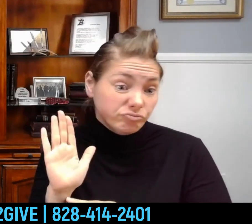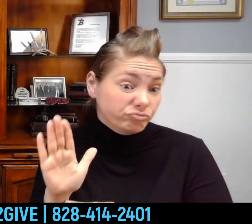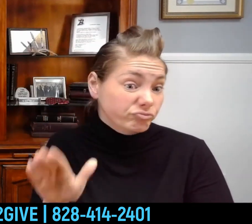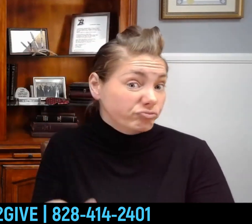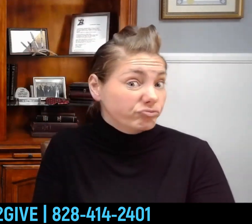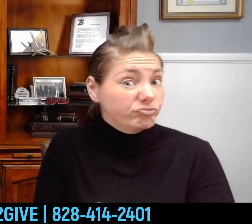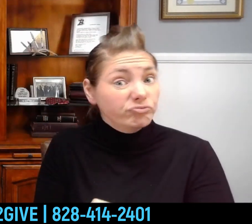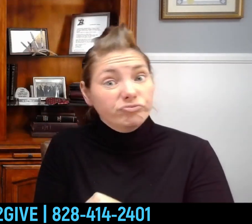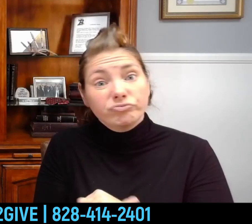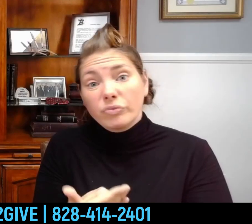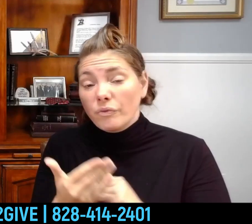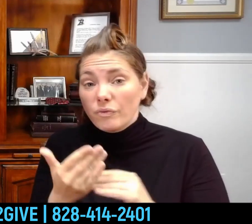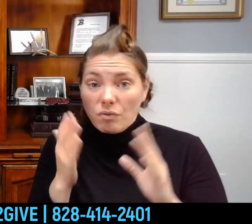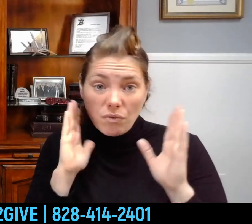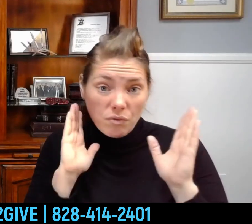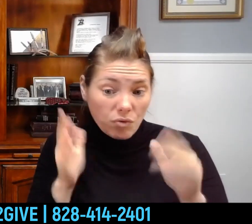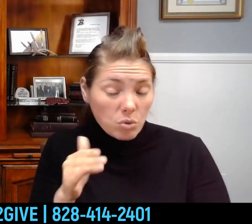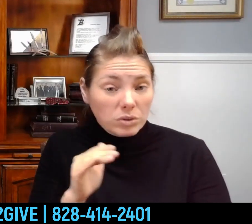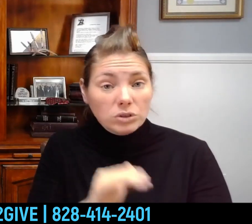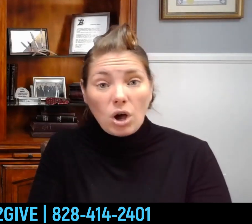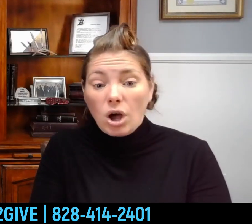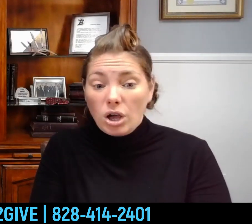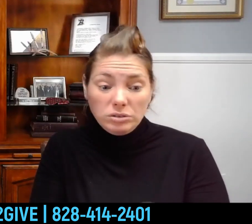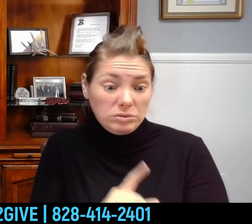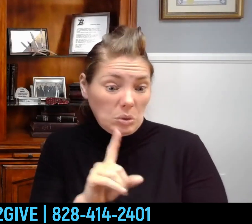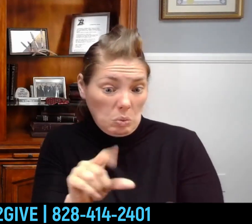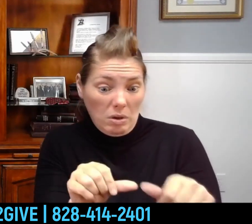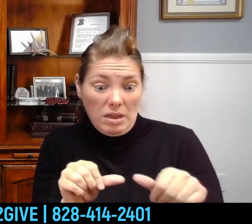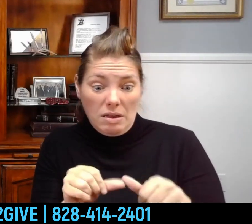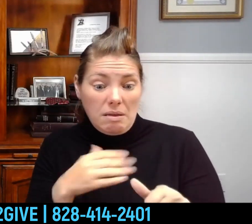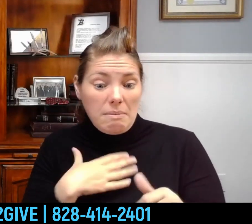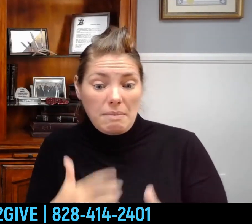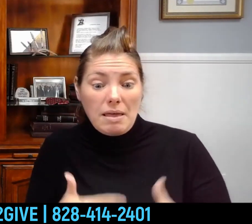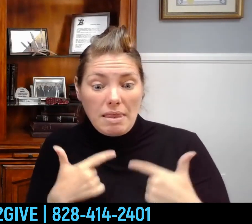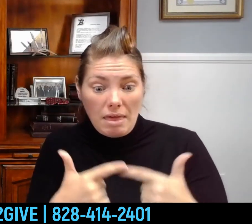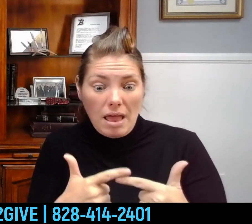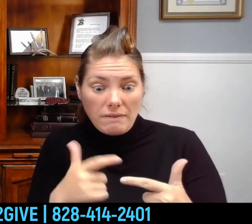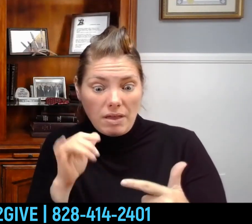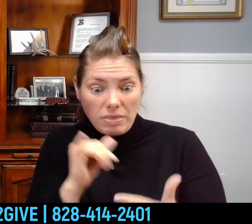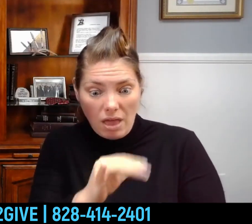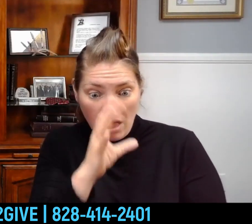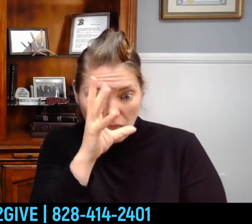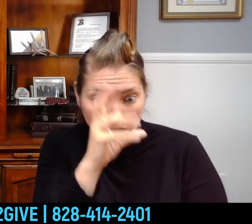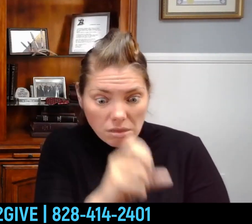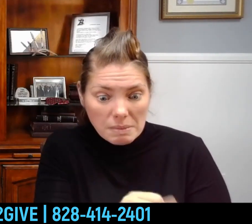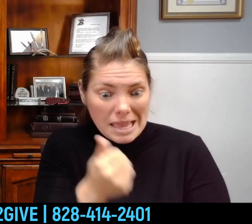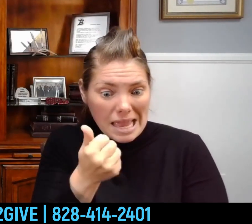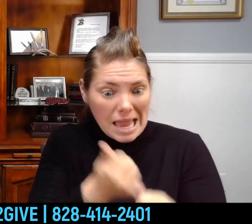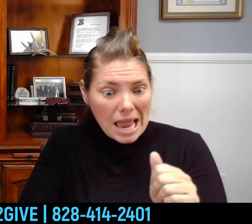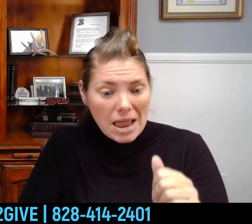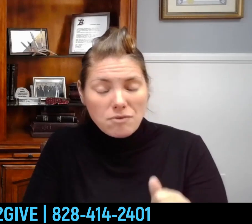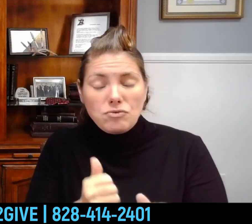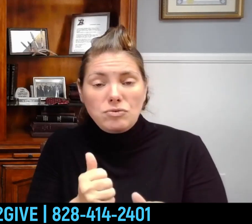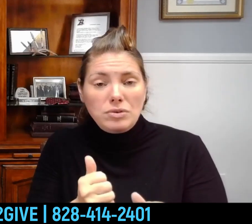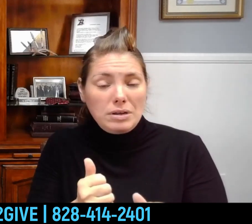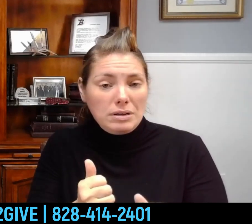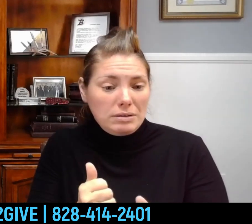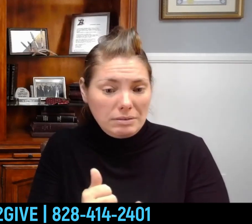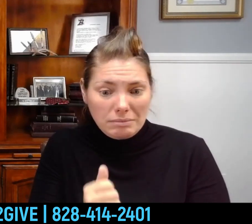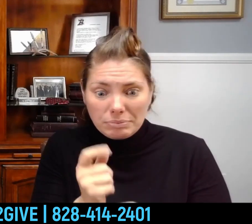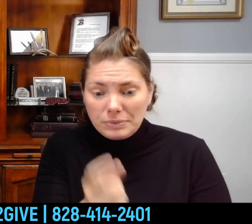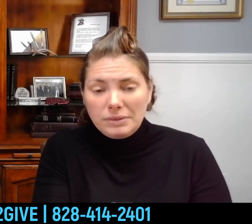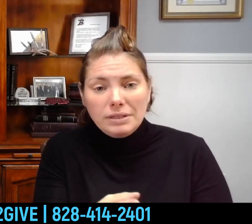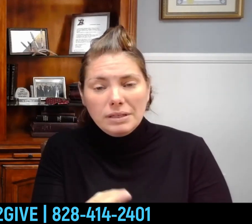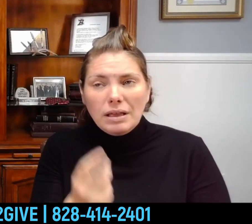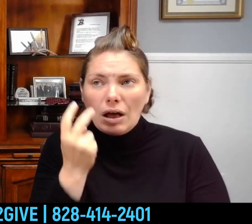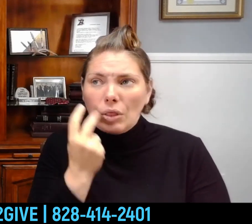day focused on this one area of my life. And it consumed me every single bit. And I could look back